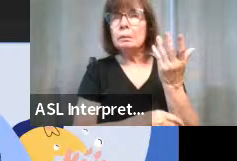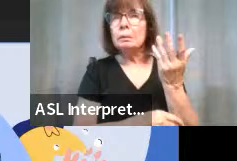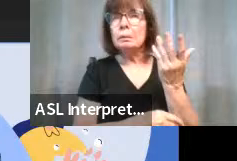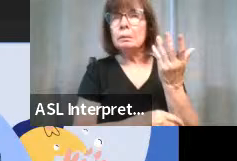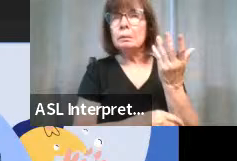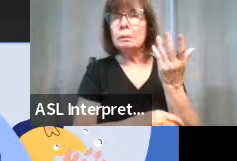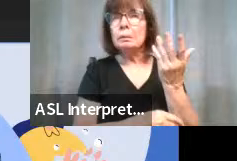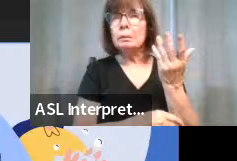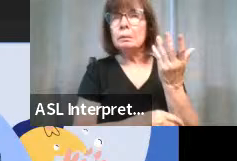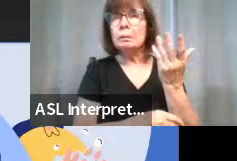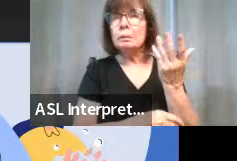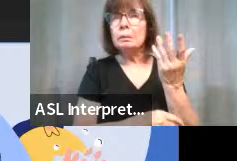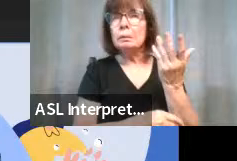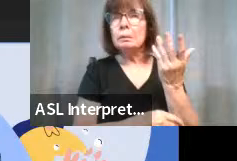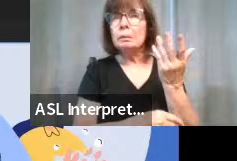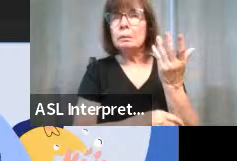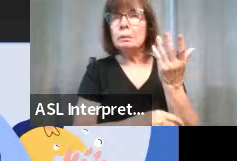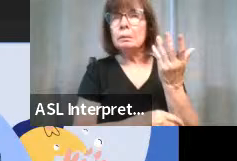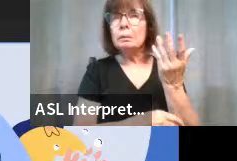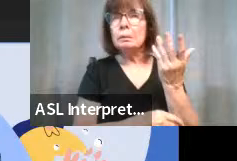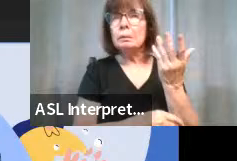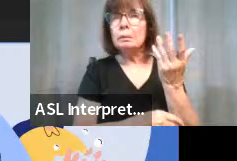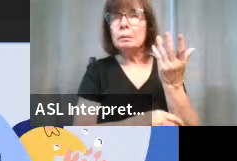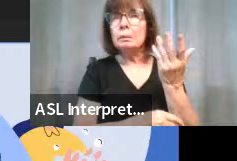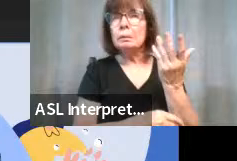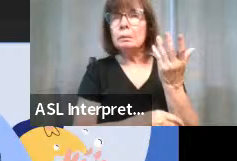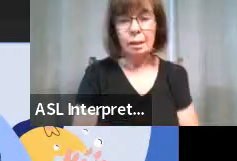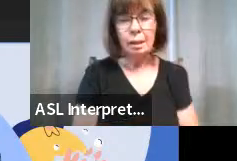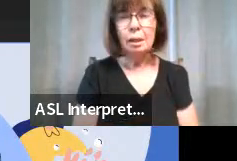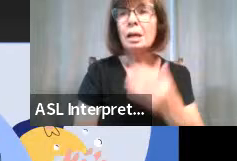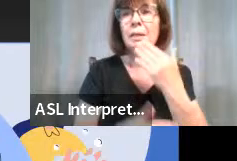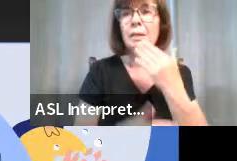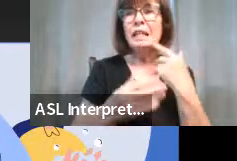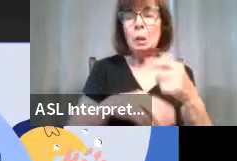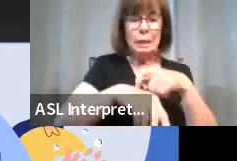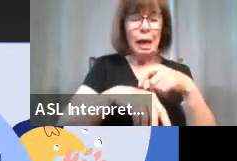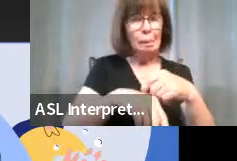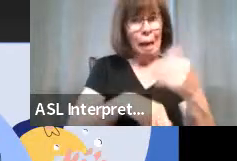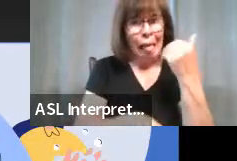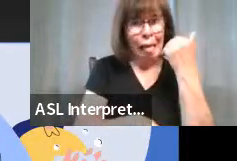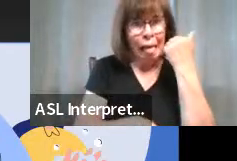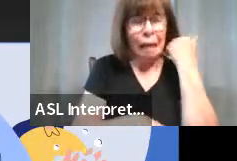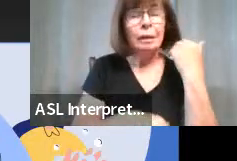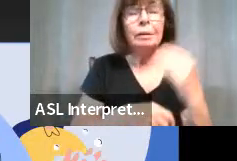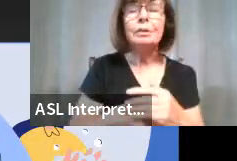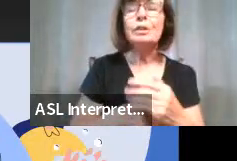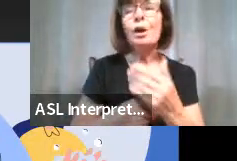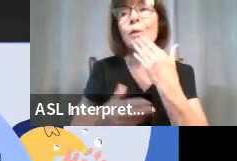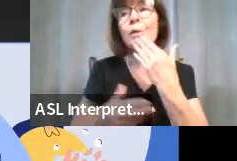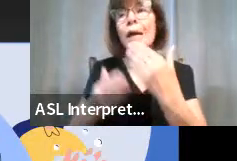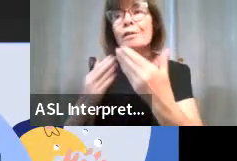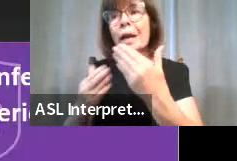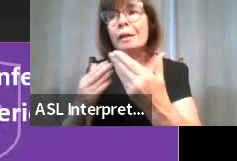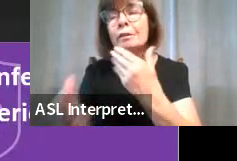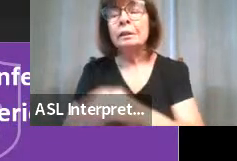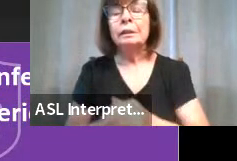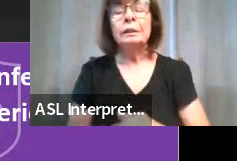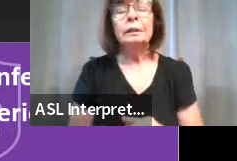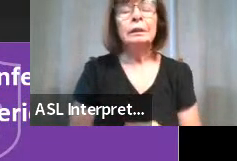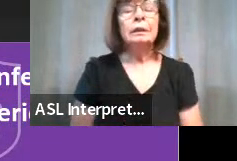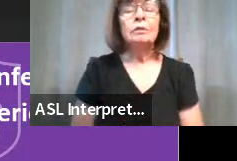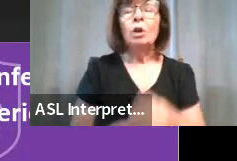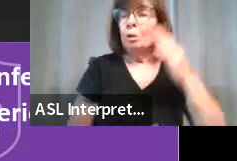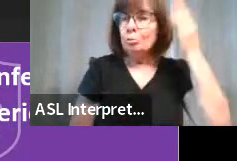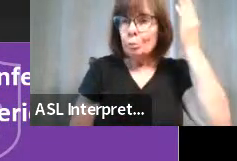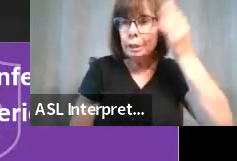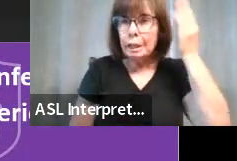Okay. Well, thank you. And what I do, I know we're a little short on time right now. Thank you so much, Vasi, for presenting and bringing all